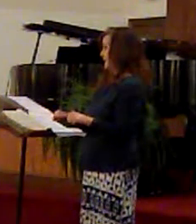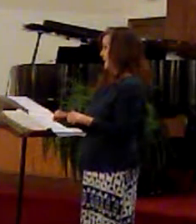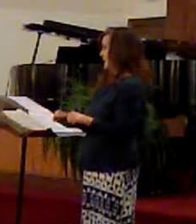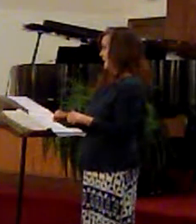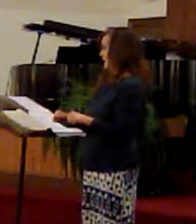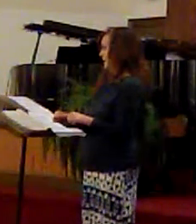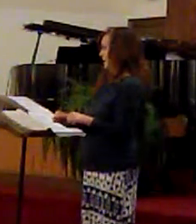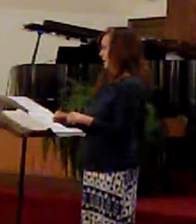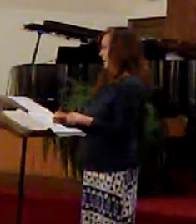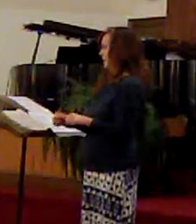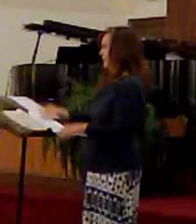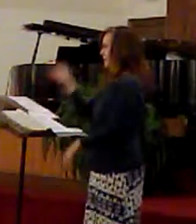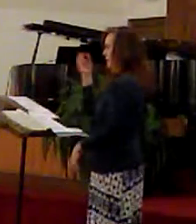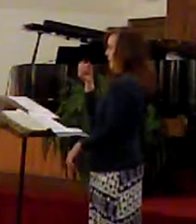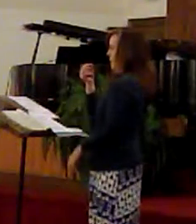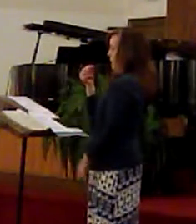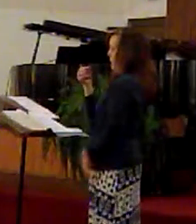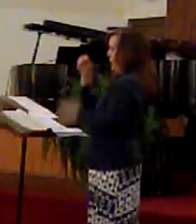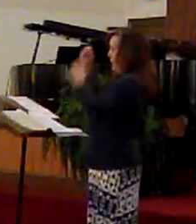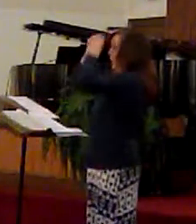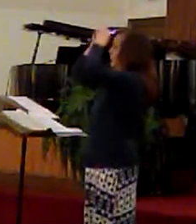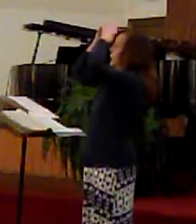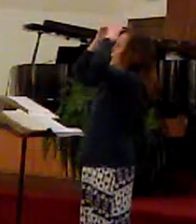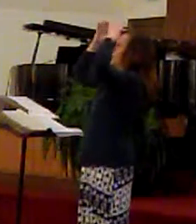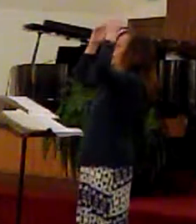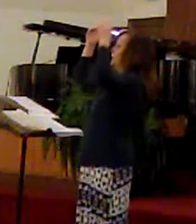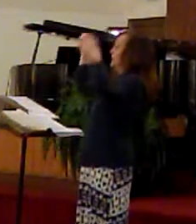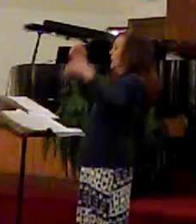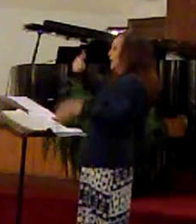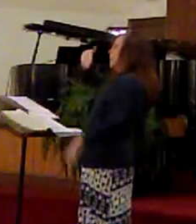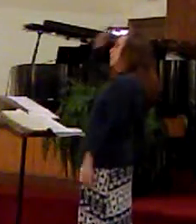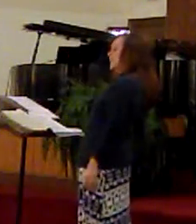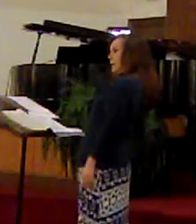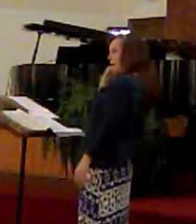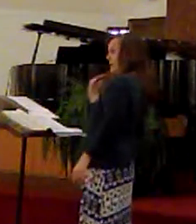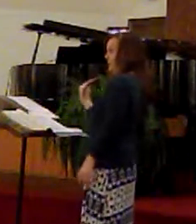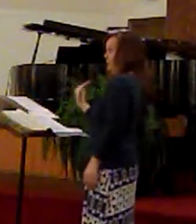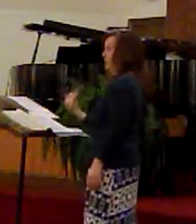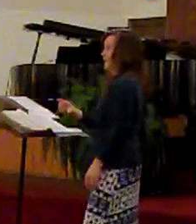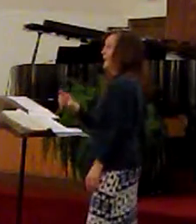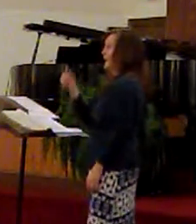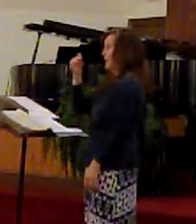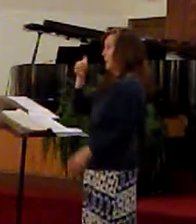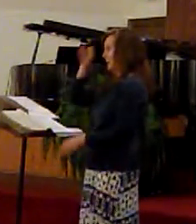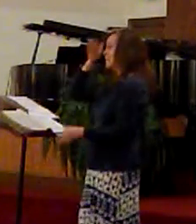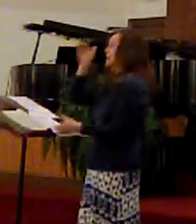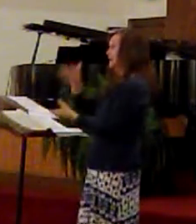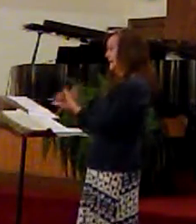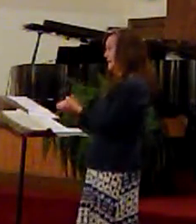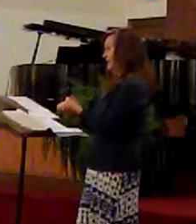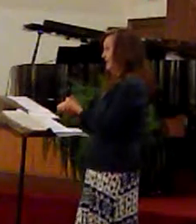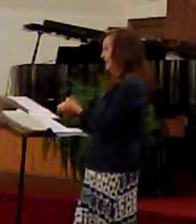are beyond anything that I can even think or believe or